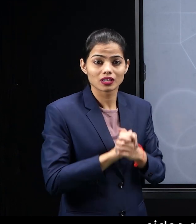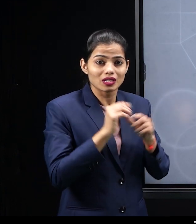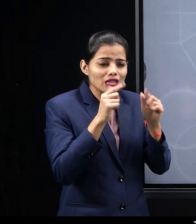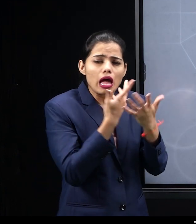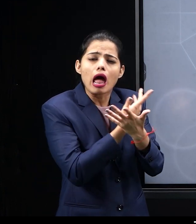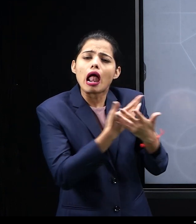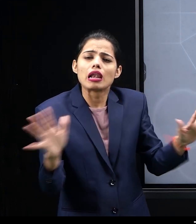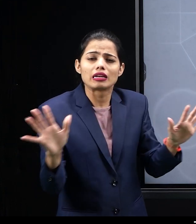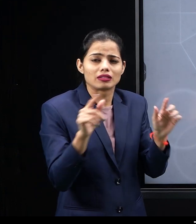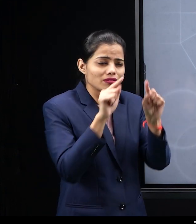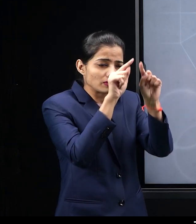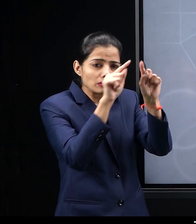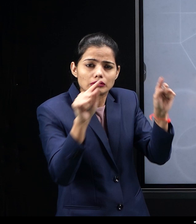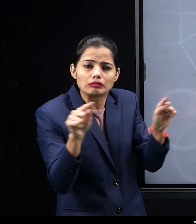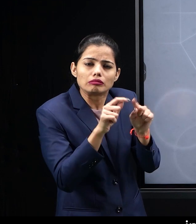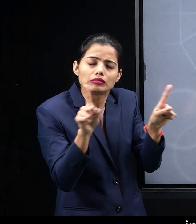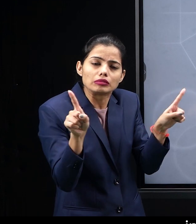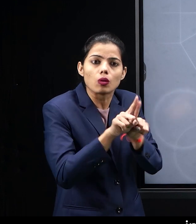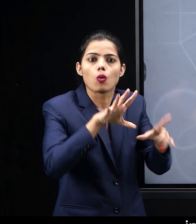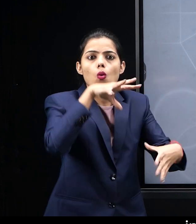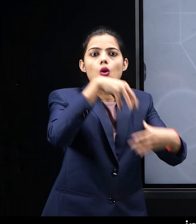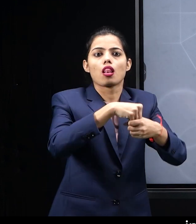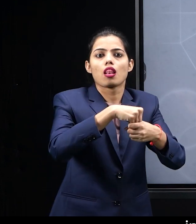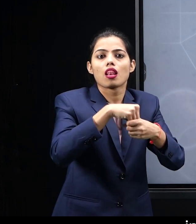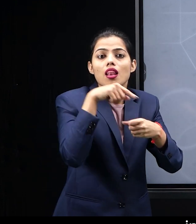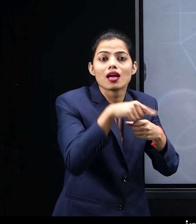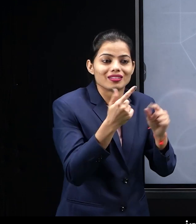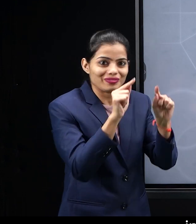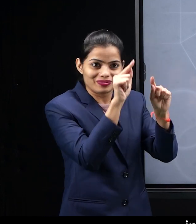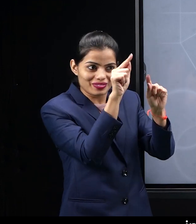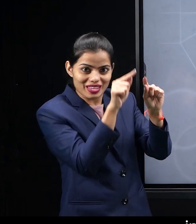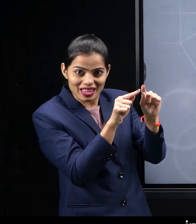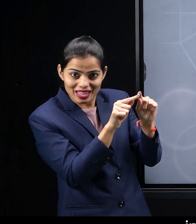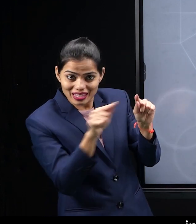The criteria for congruency include side-angle-side,